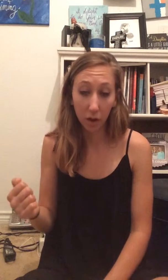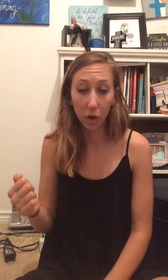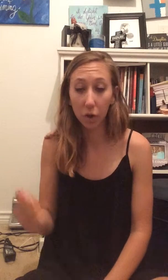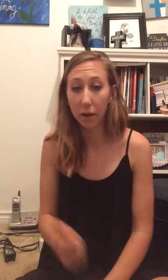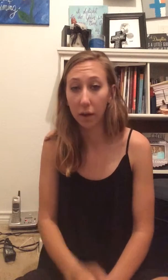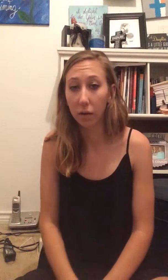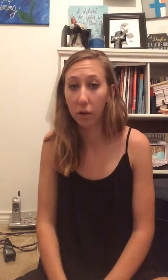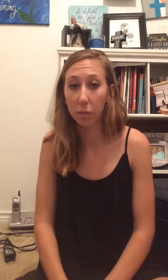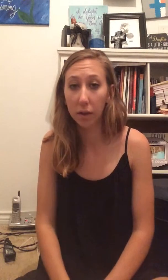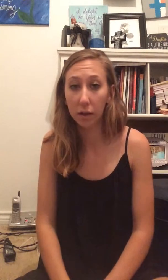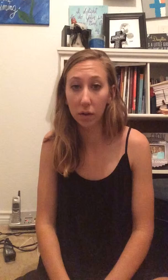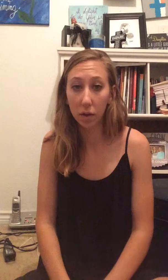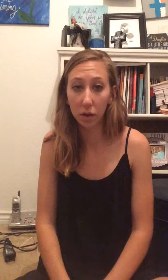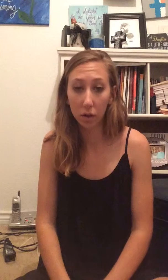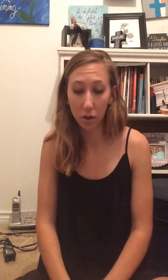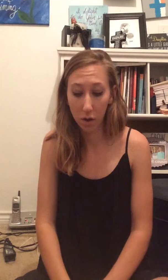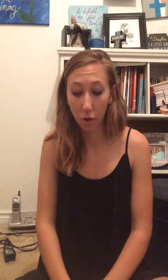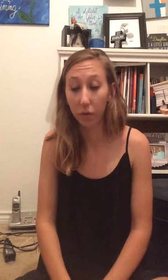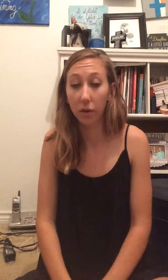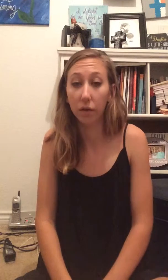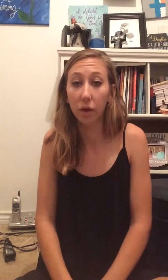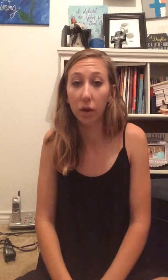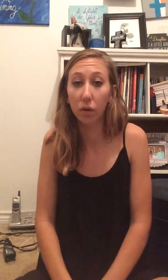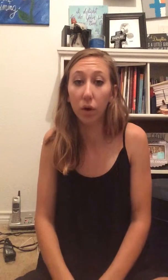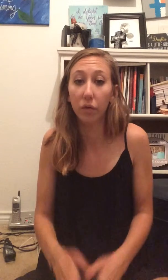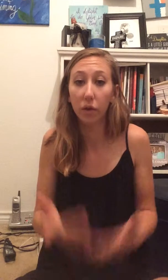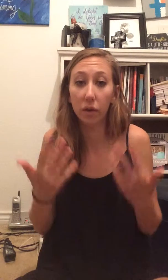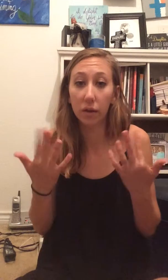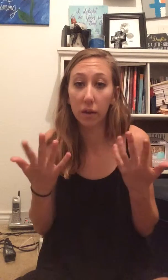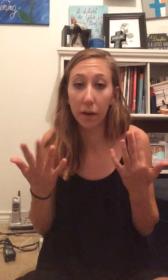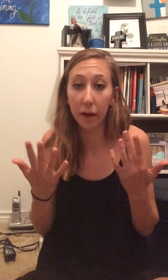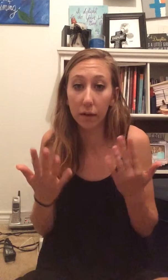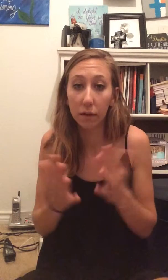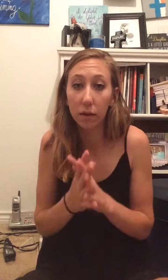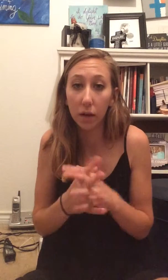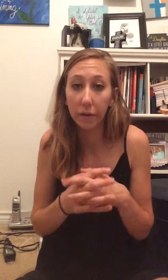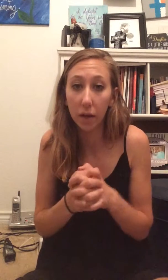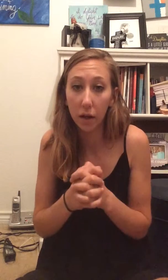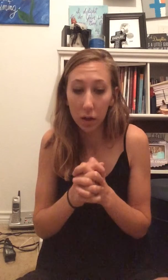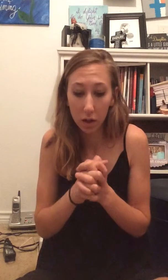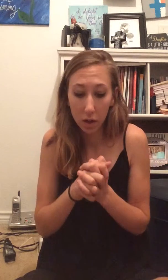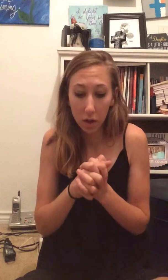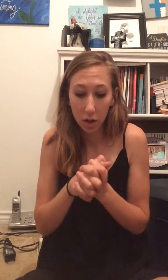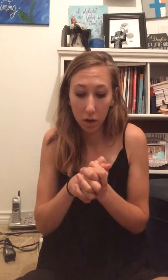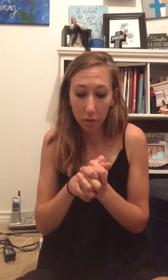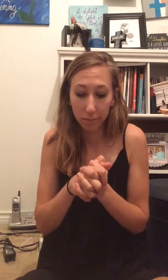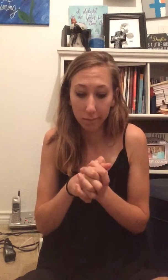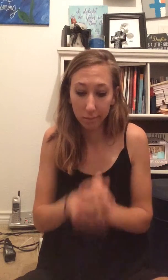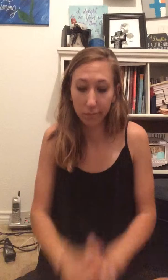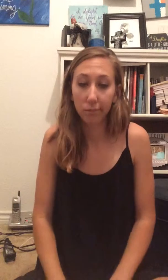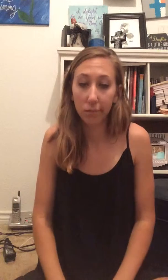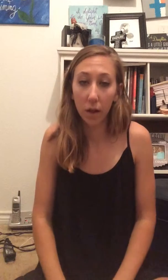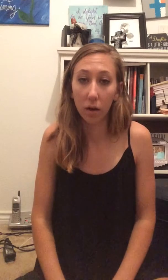and it should make it a little bit easier. Hopefully that video, hopefully you could see my hands and everything. Um, yeah.